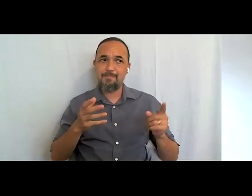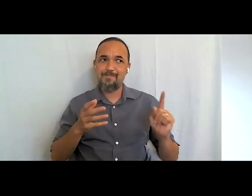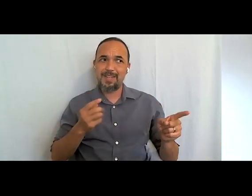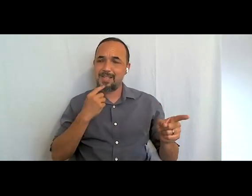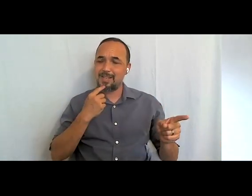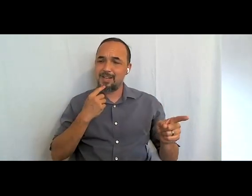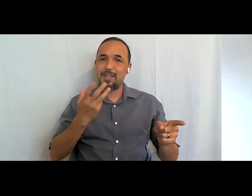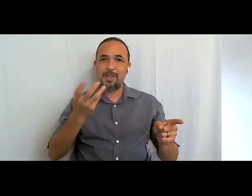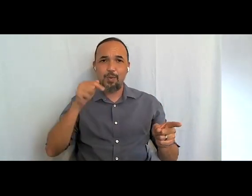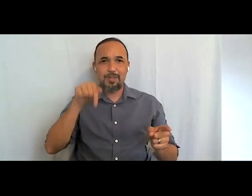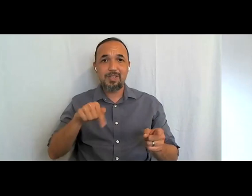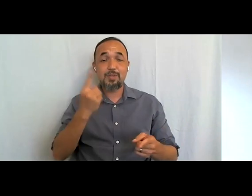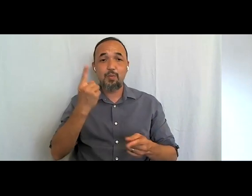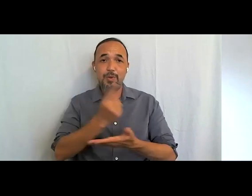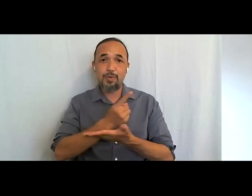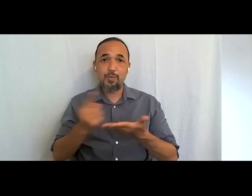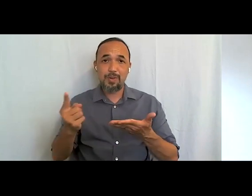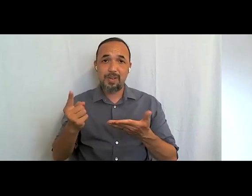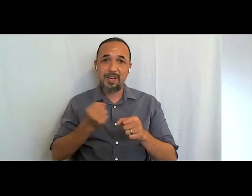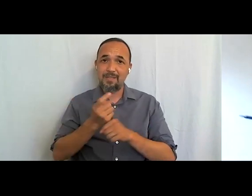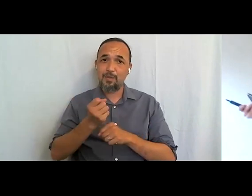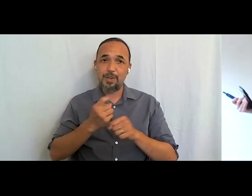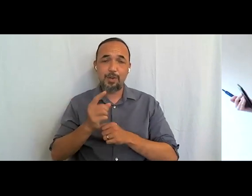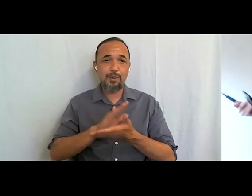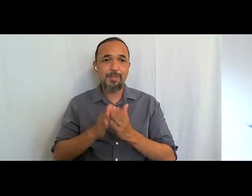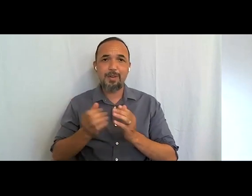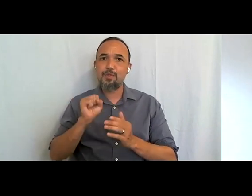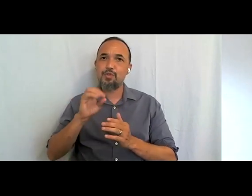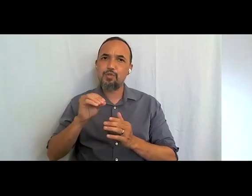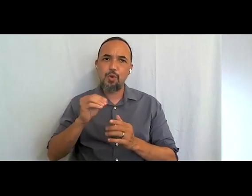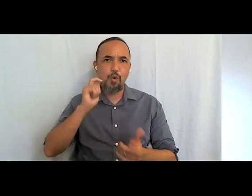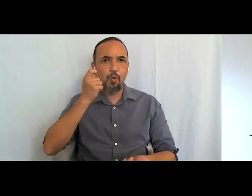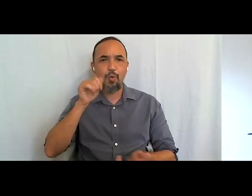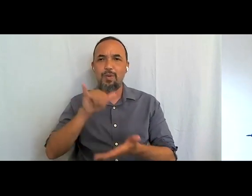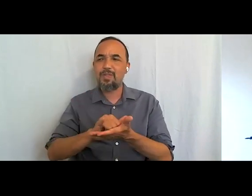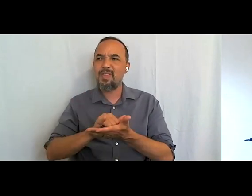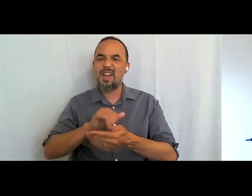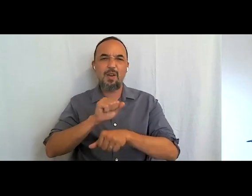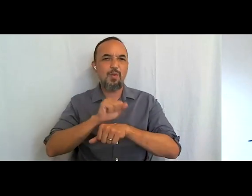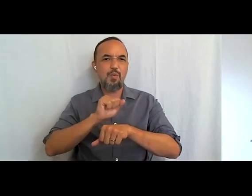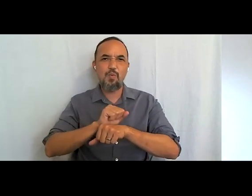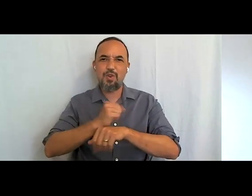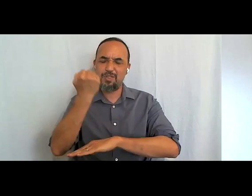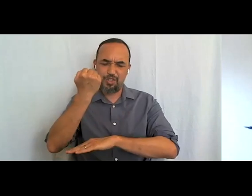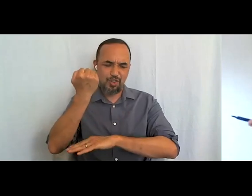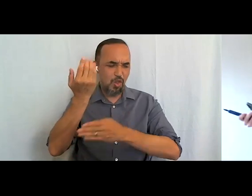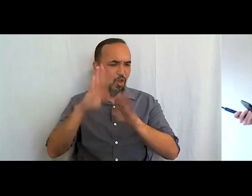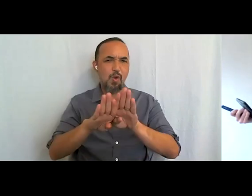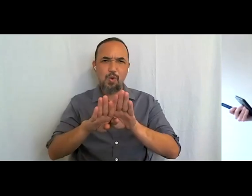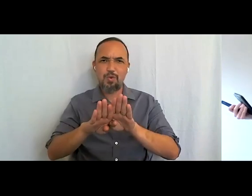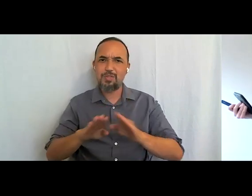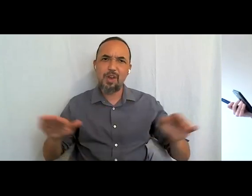get so big that people have to take off, like that work shuts down, that entire neighborhoods just have a block party,